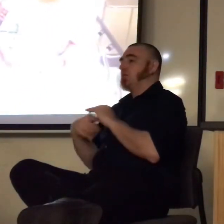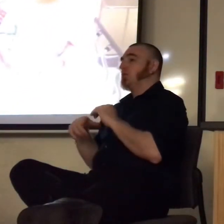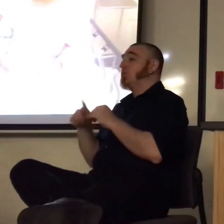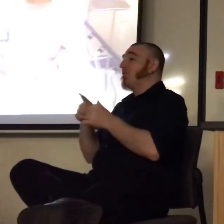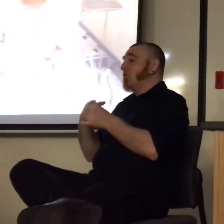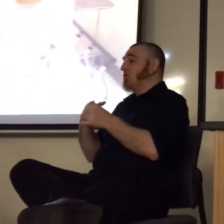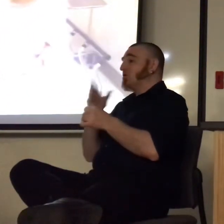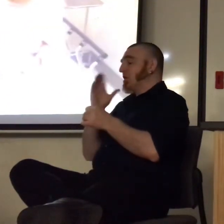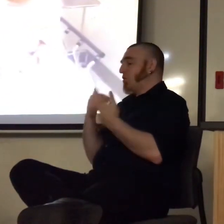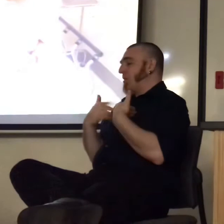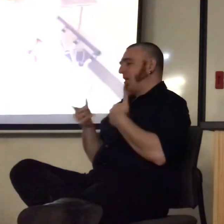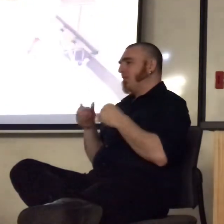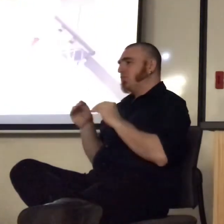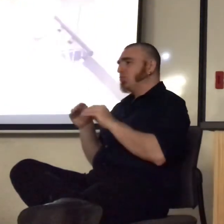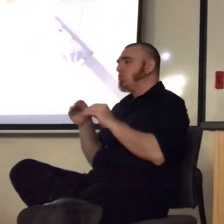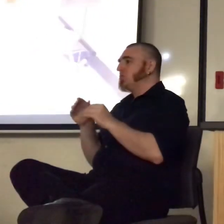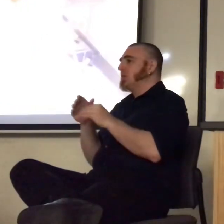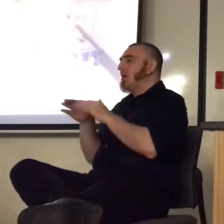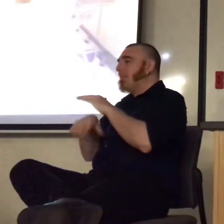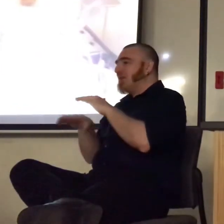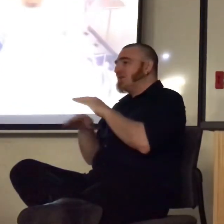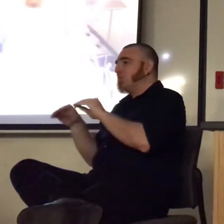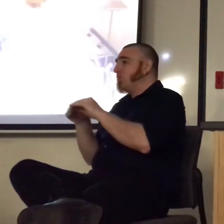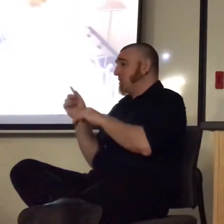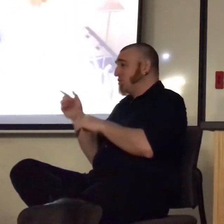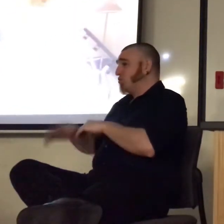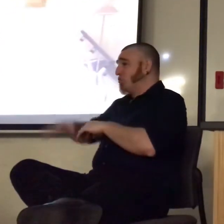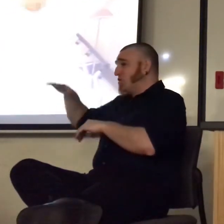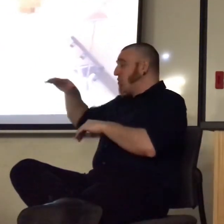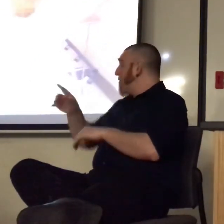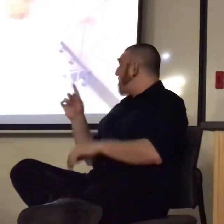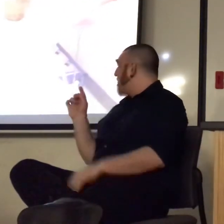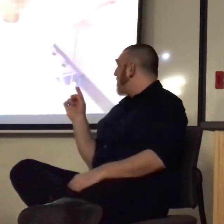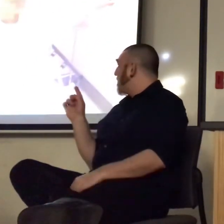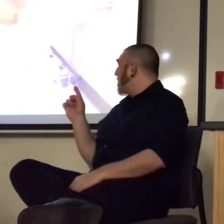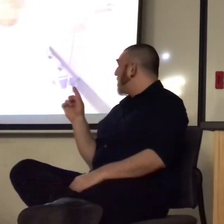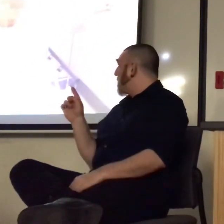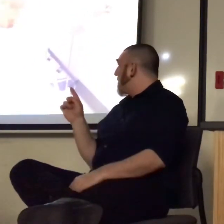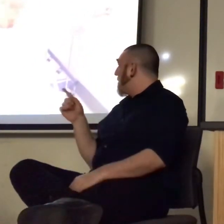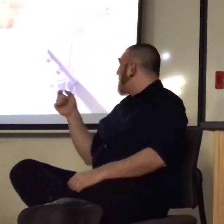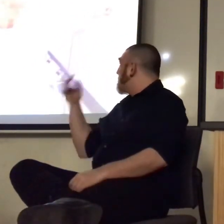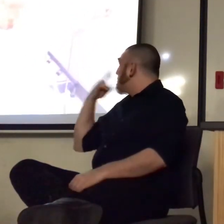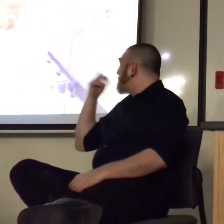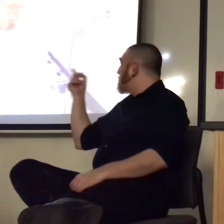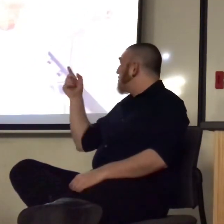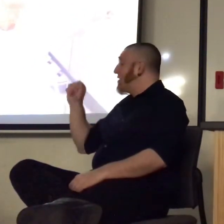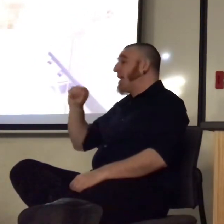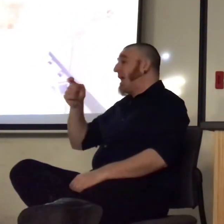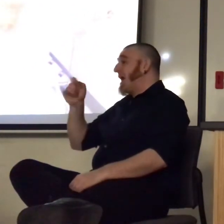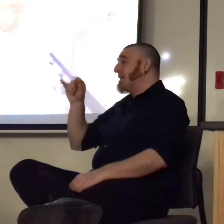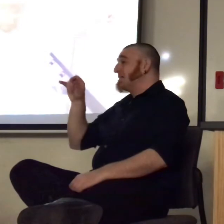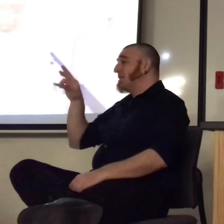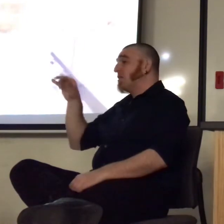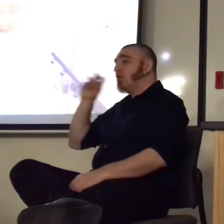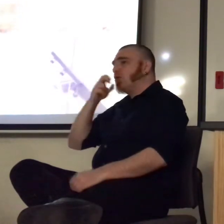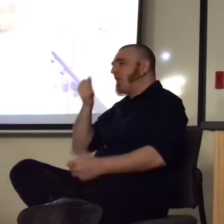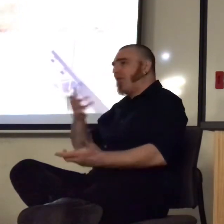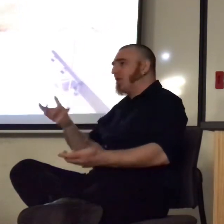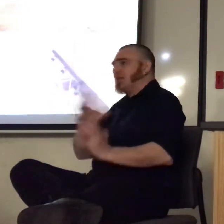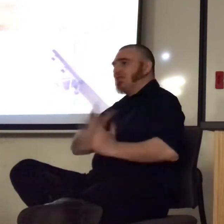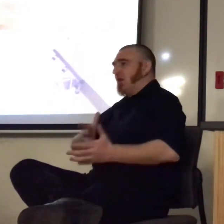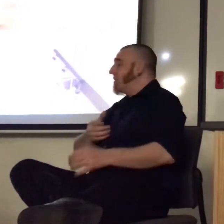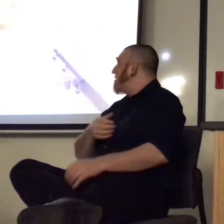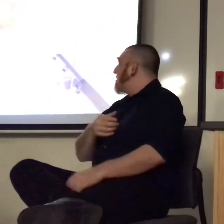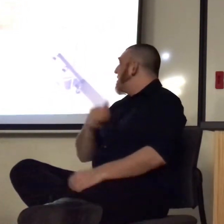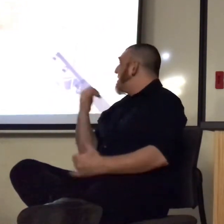you do some basic movements on the arm. Can you raise your arms like this? So you'll see if her axillary nerve, everything's intact. Can you take your arm